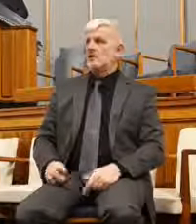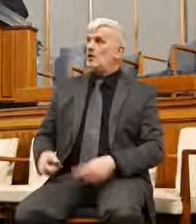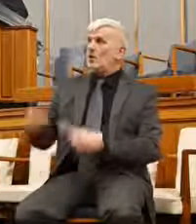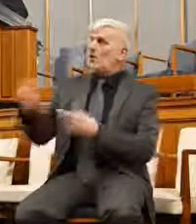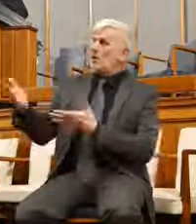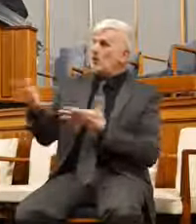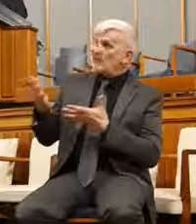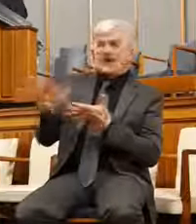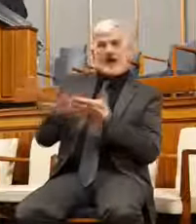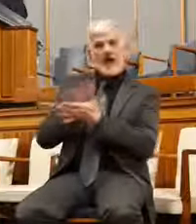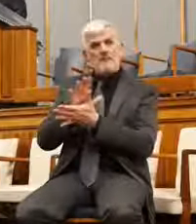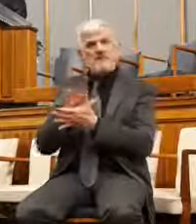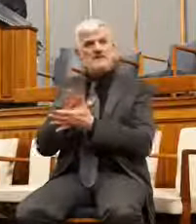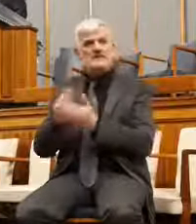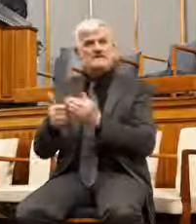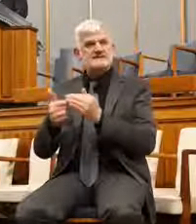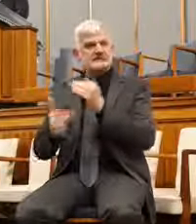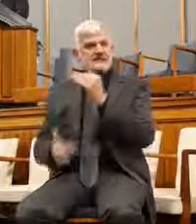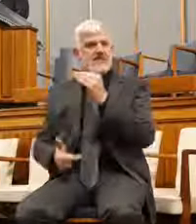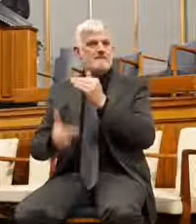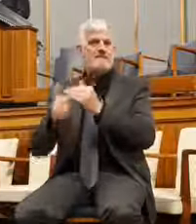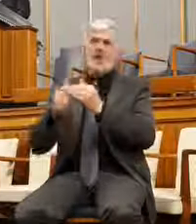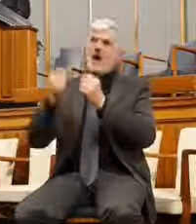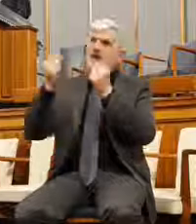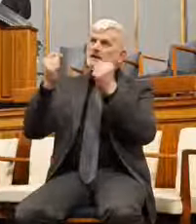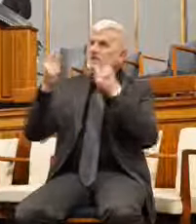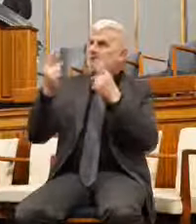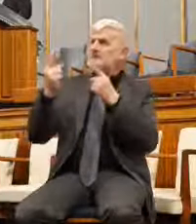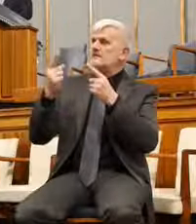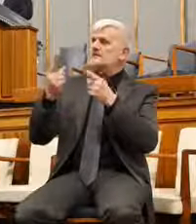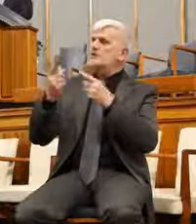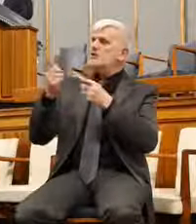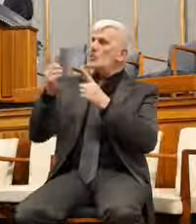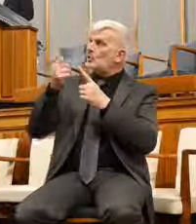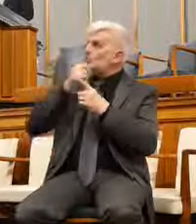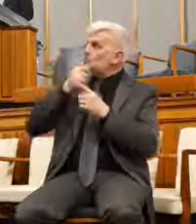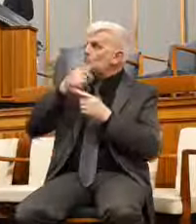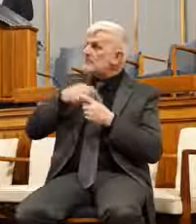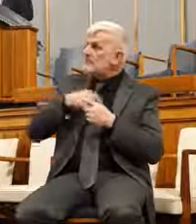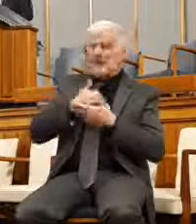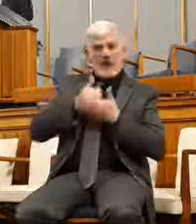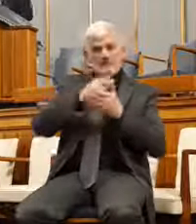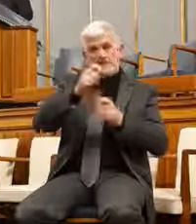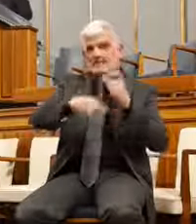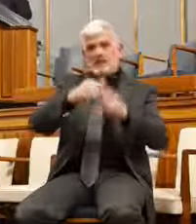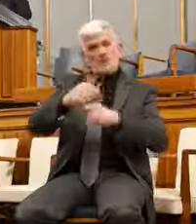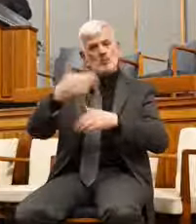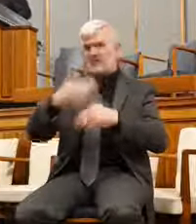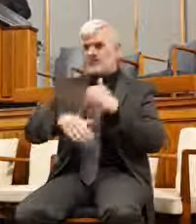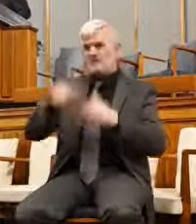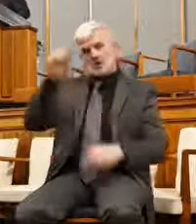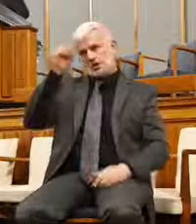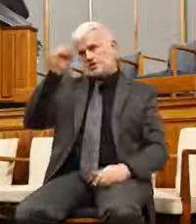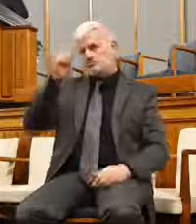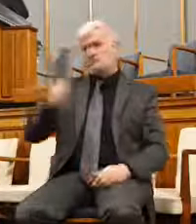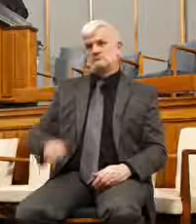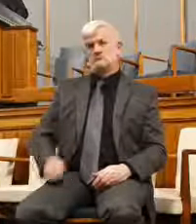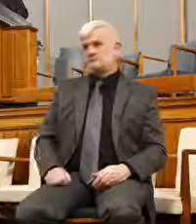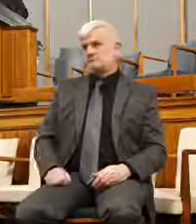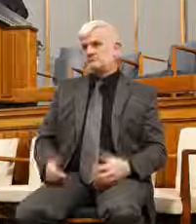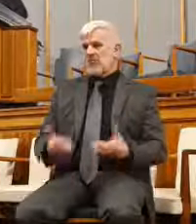of life and people, and the immense usefulness you'd have to all around you, and to your family, and to your